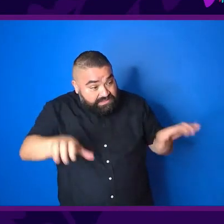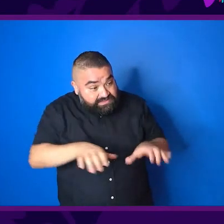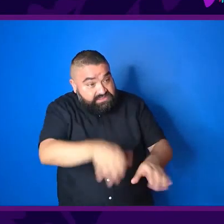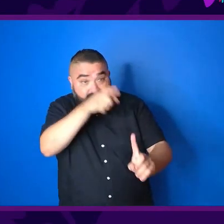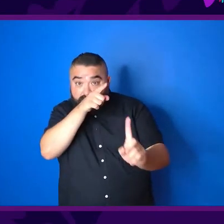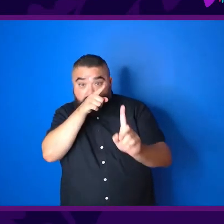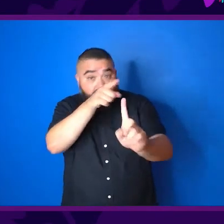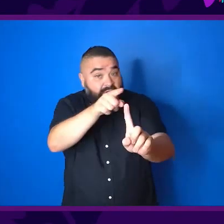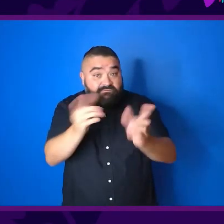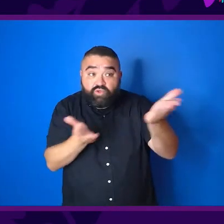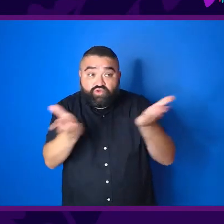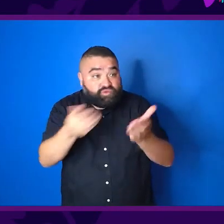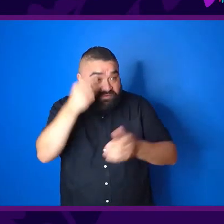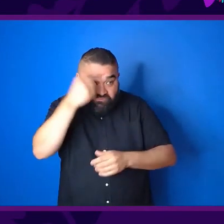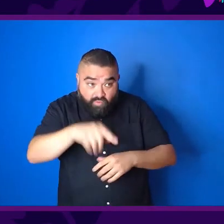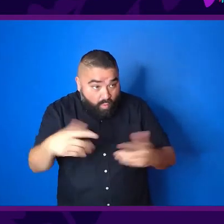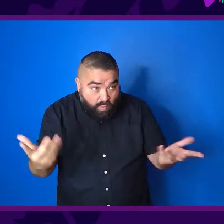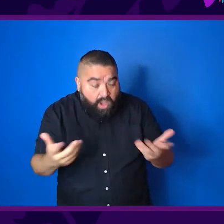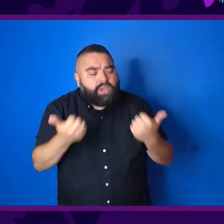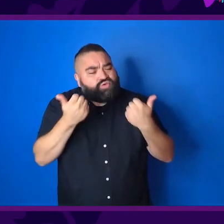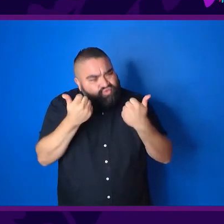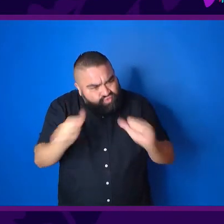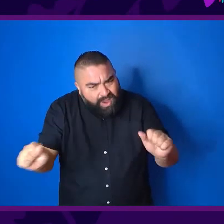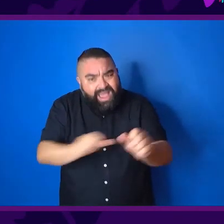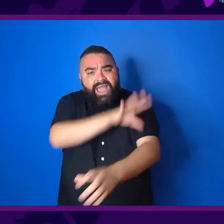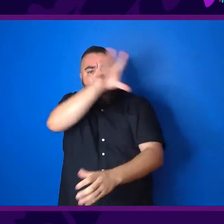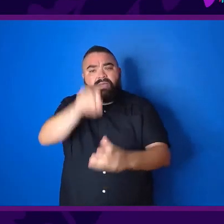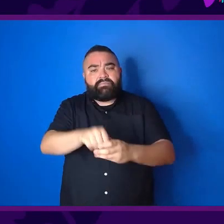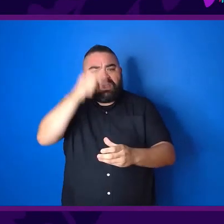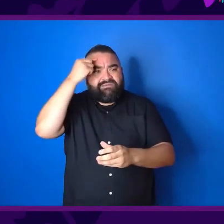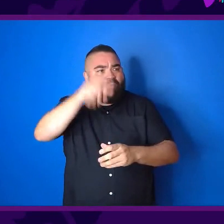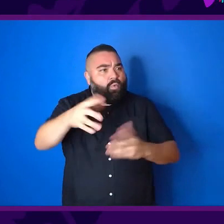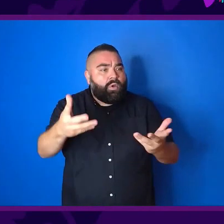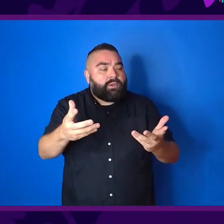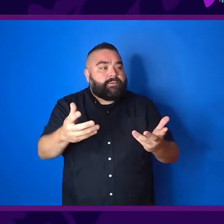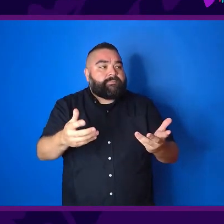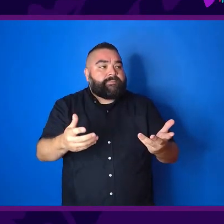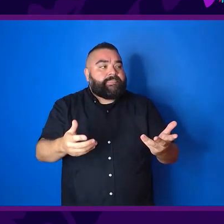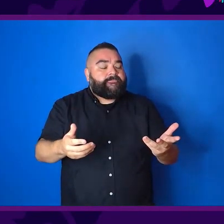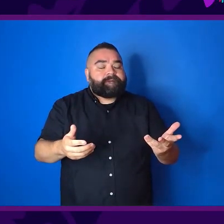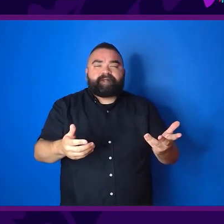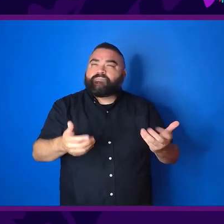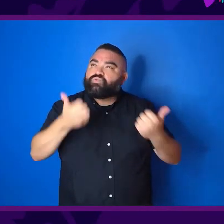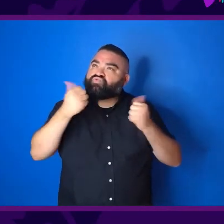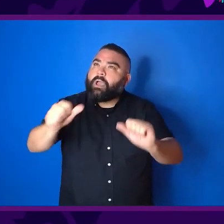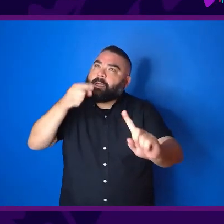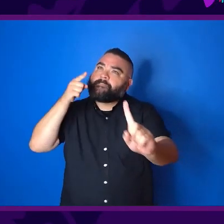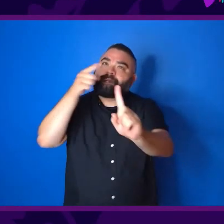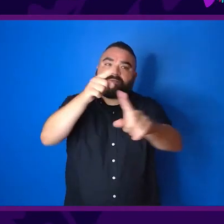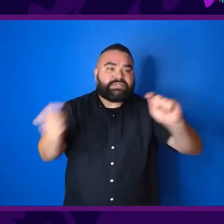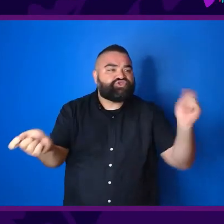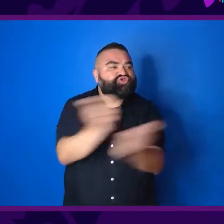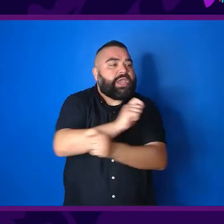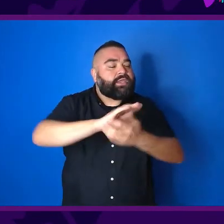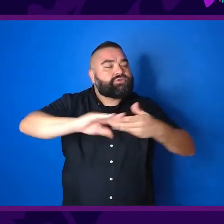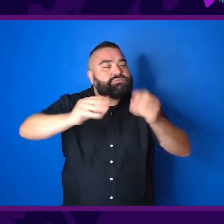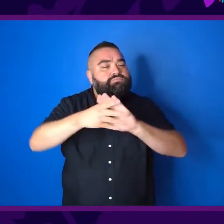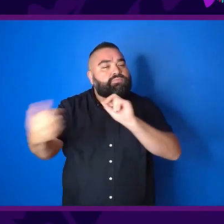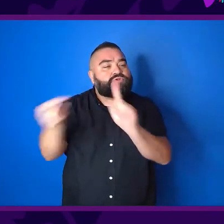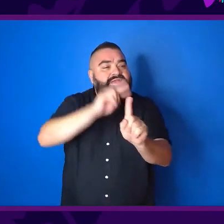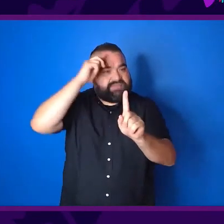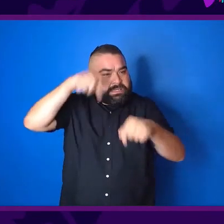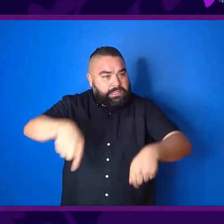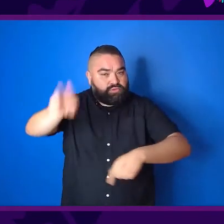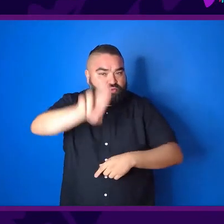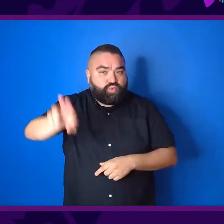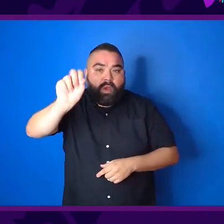to be a part as citizens to change the narrative in this country and to fight